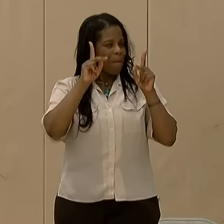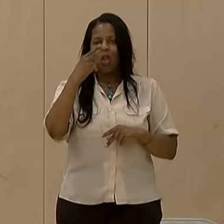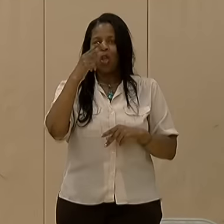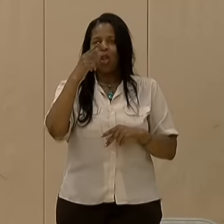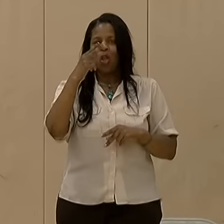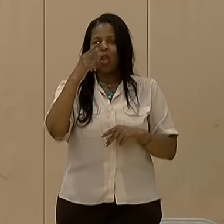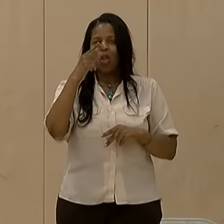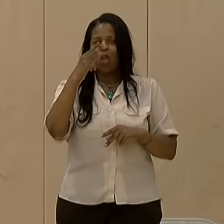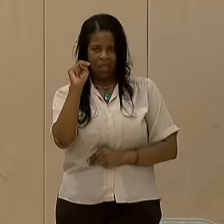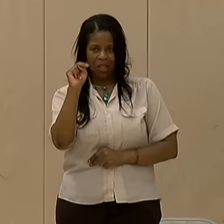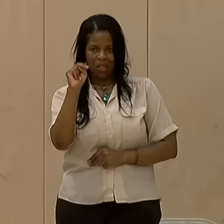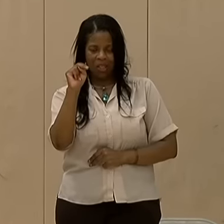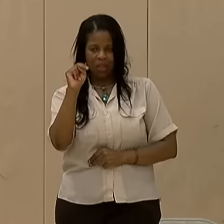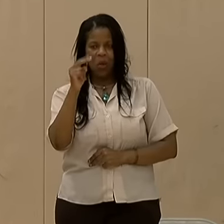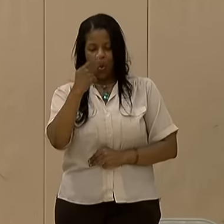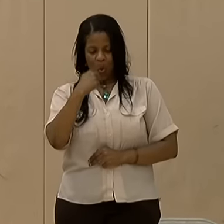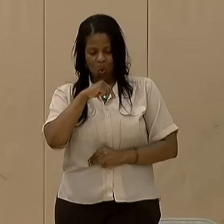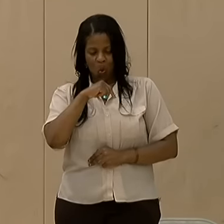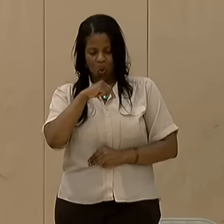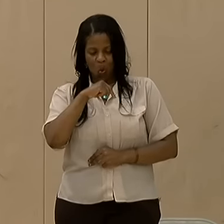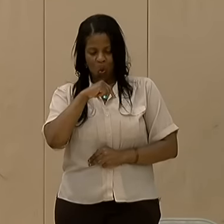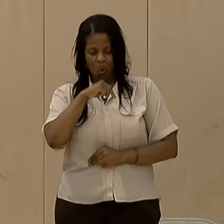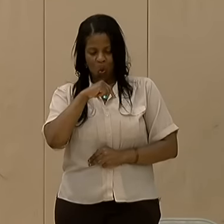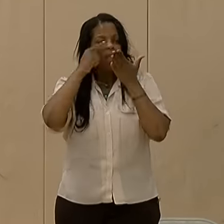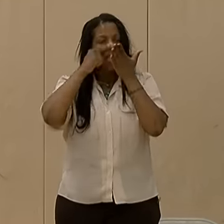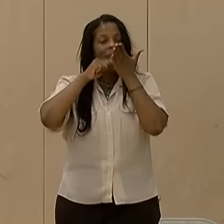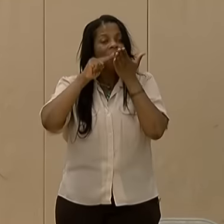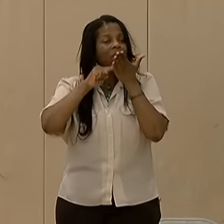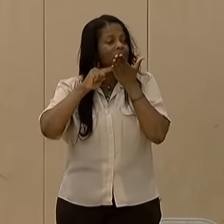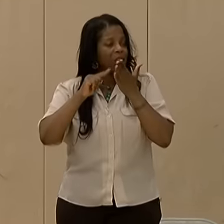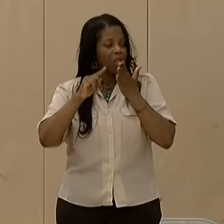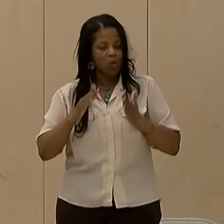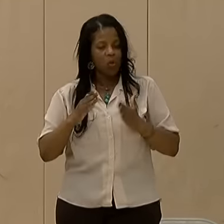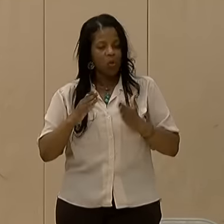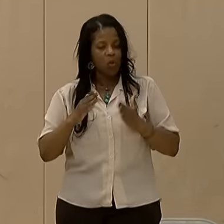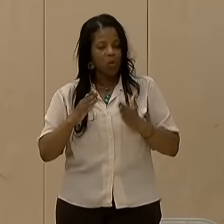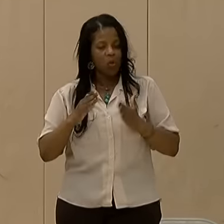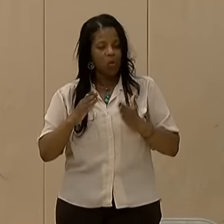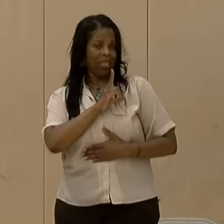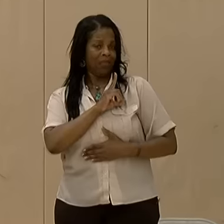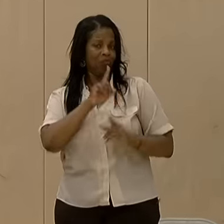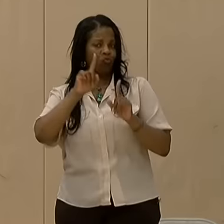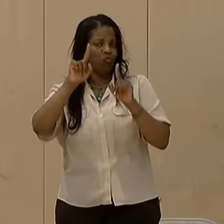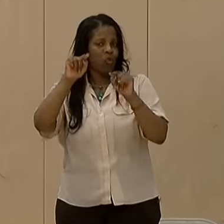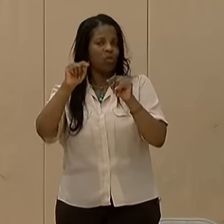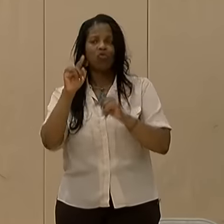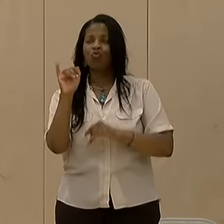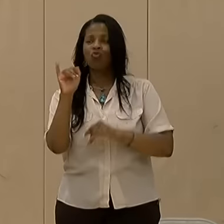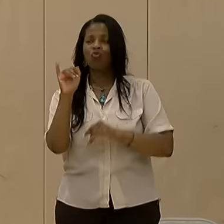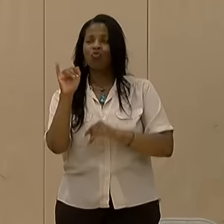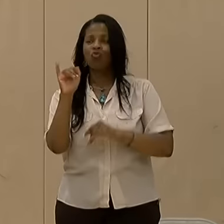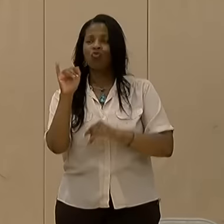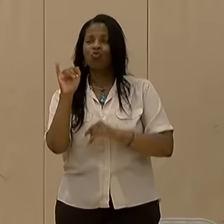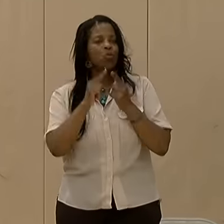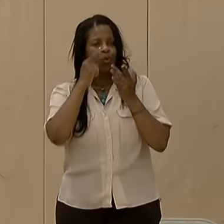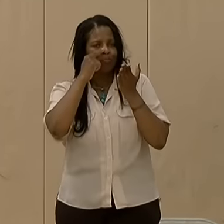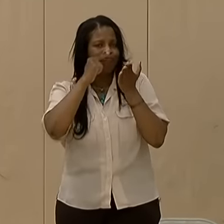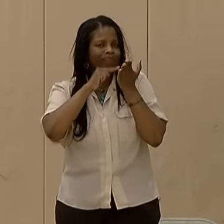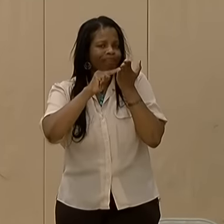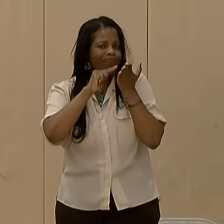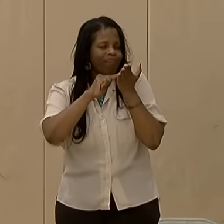investigators and coroner's investigators and detectives on that scene, but again, we have